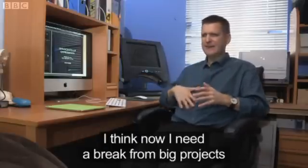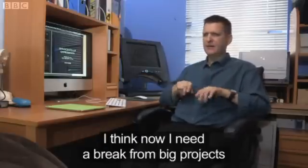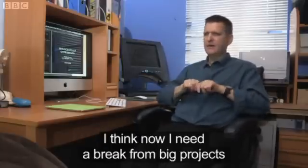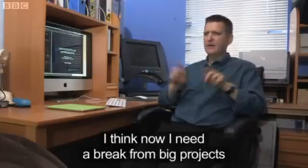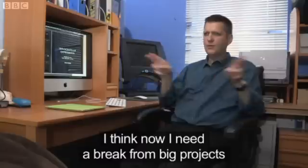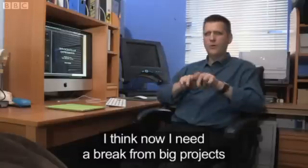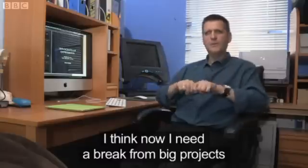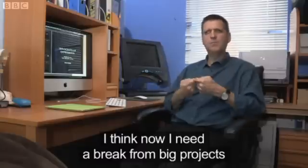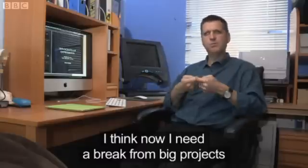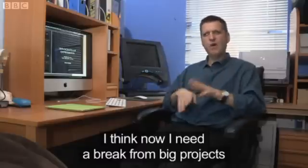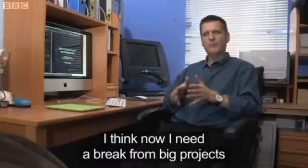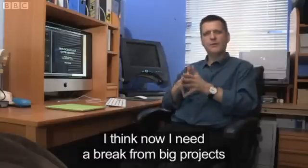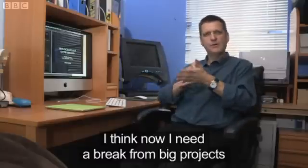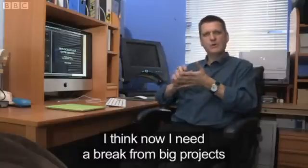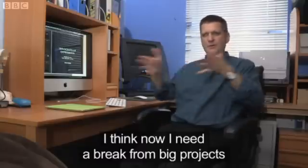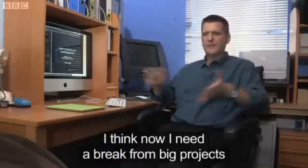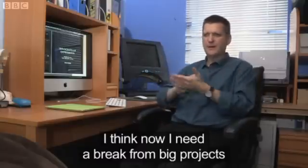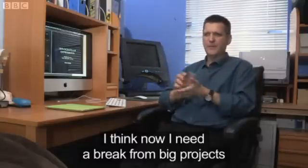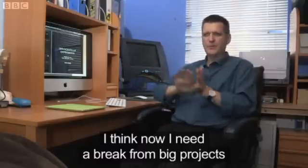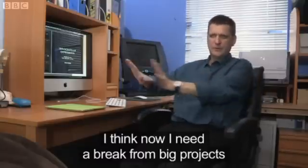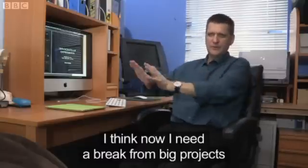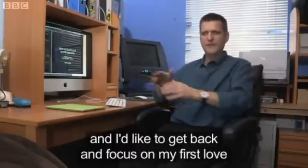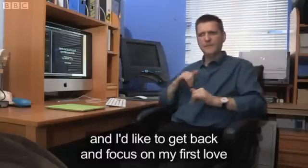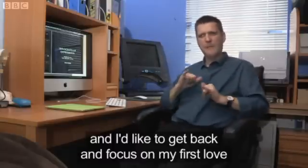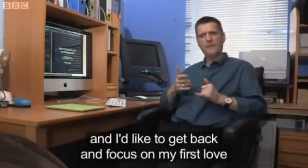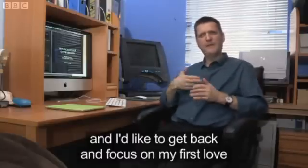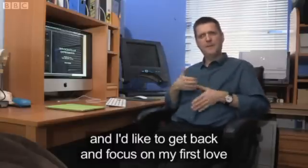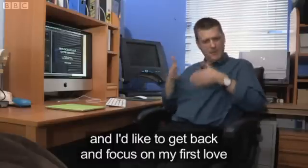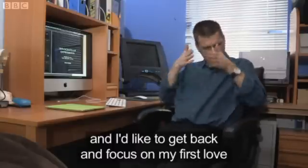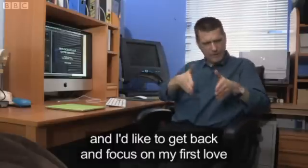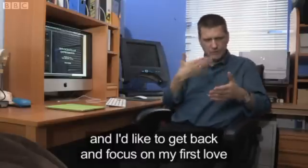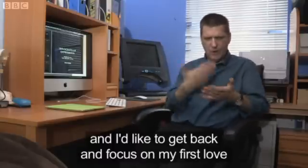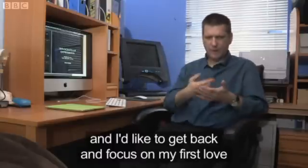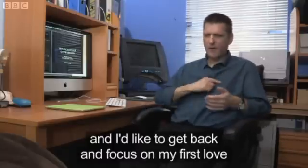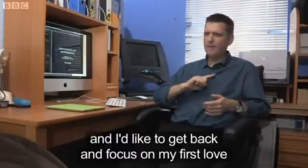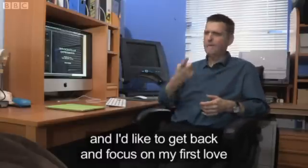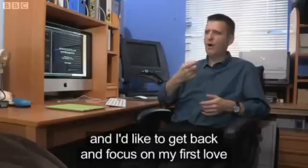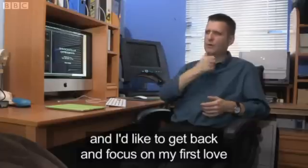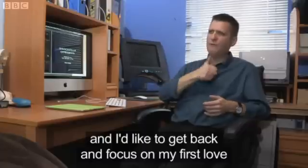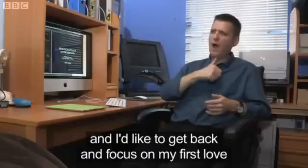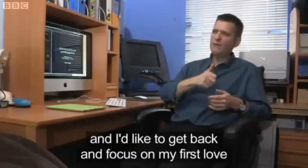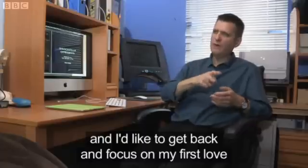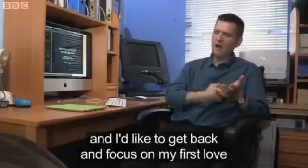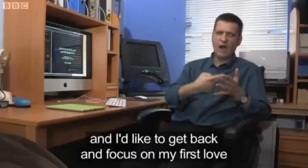I think now I need a break from big projects, and I'd like to get back and focus on my first love, which is script writing.